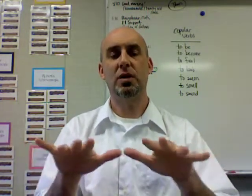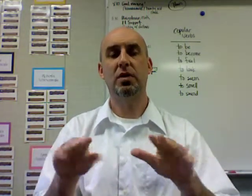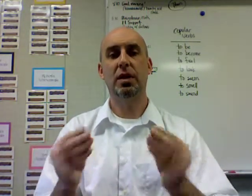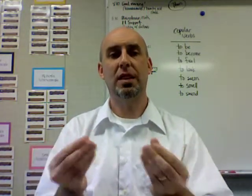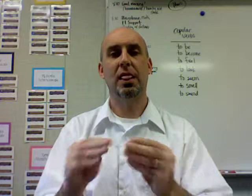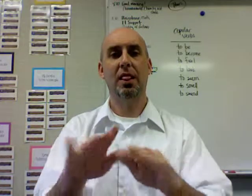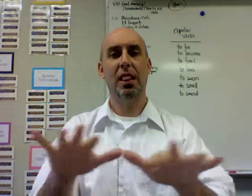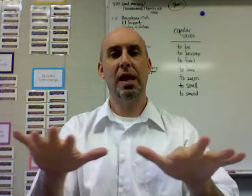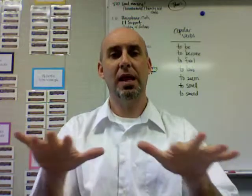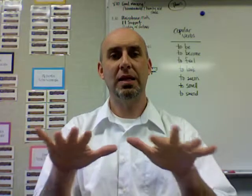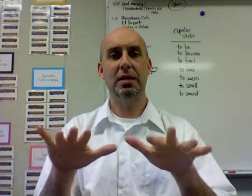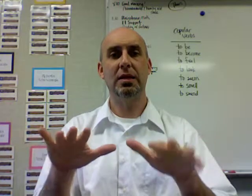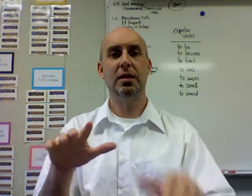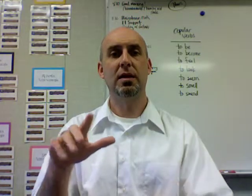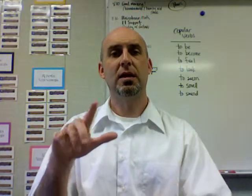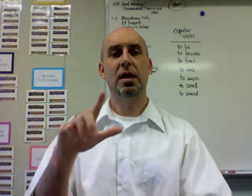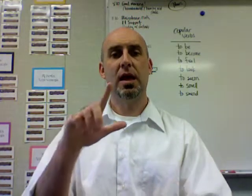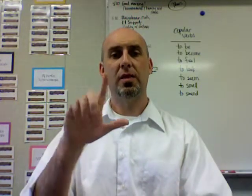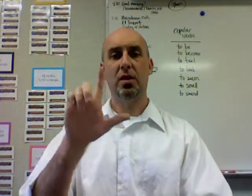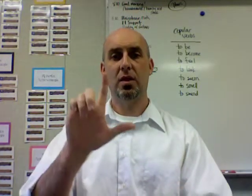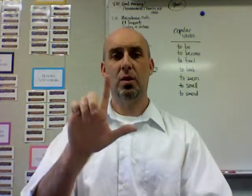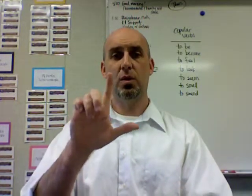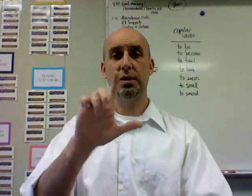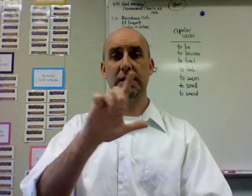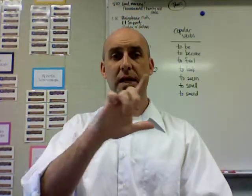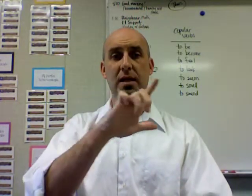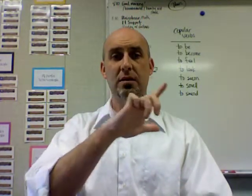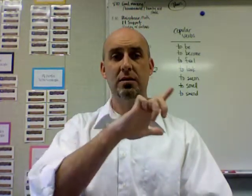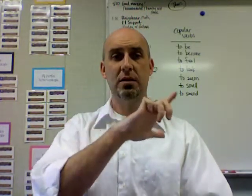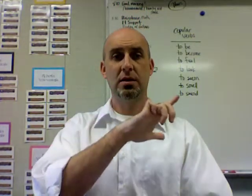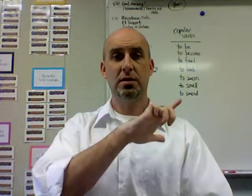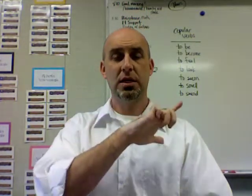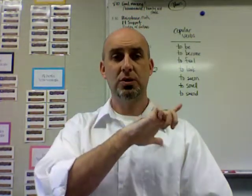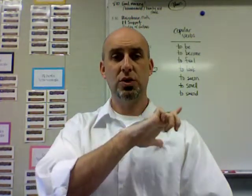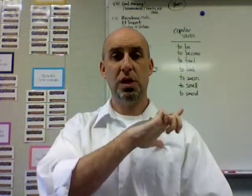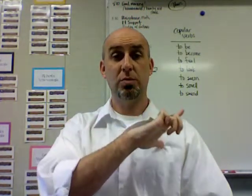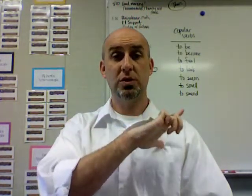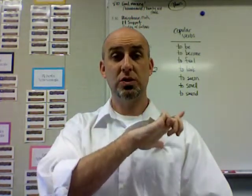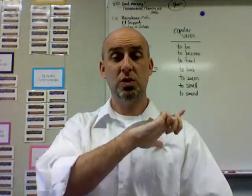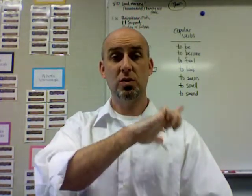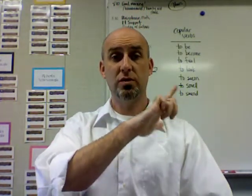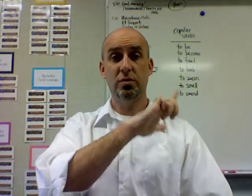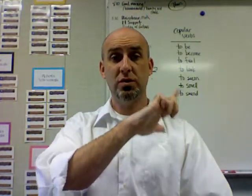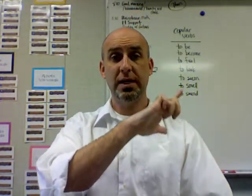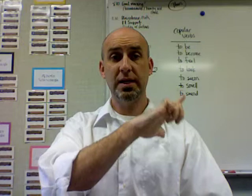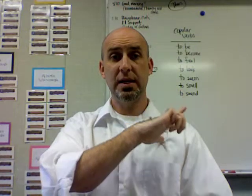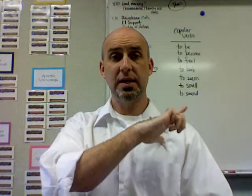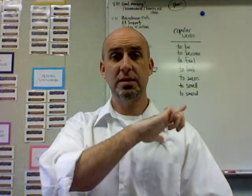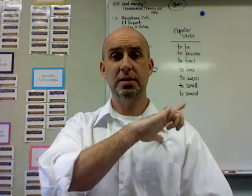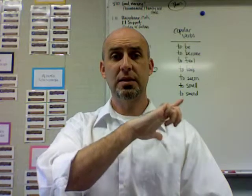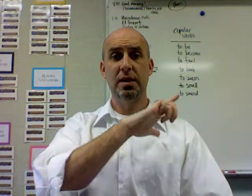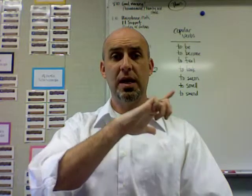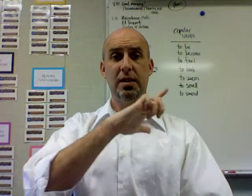area. Land. And then Lord is an L. Touch opposite shoulder from your signing hand, and then